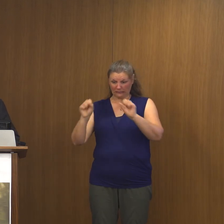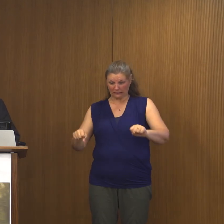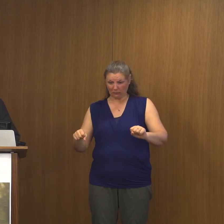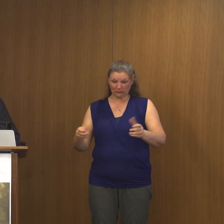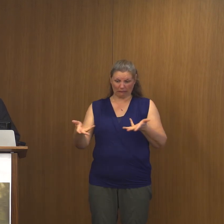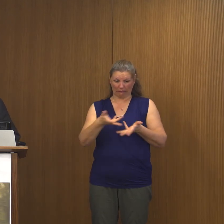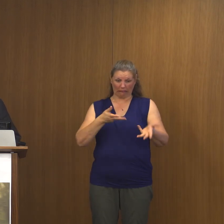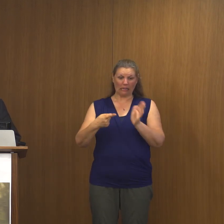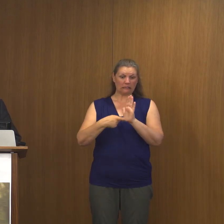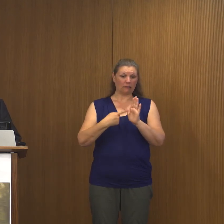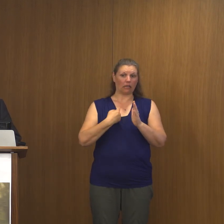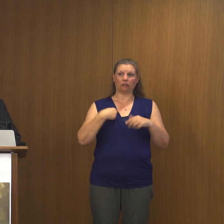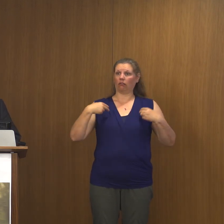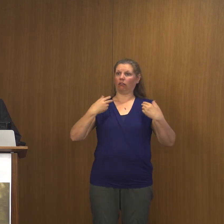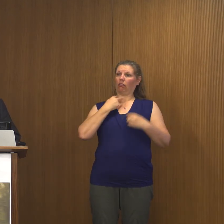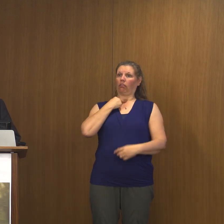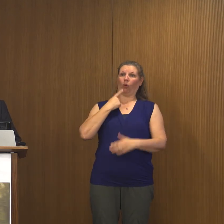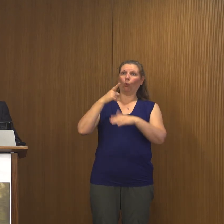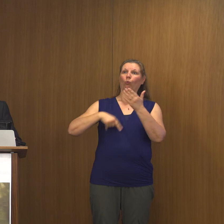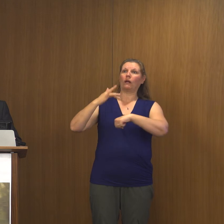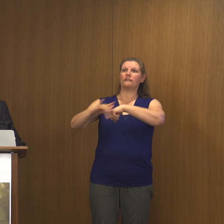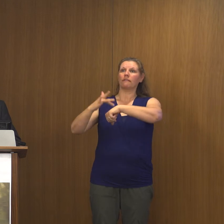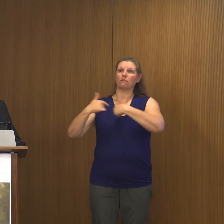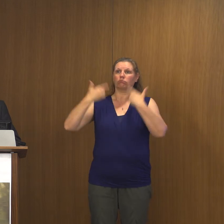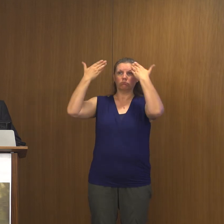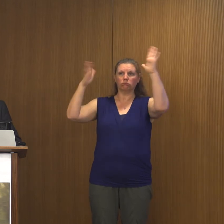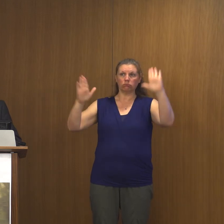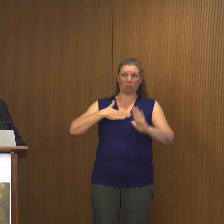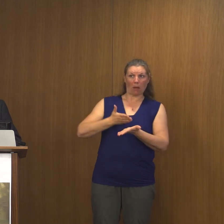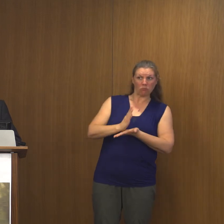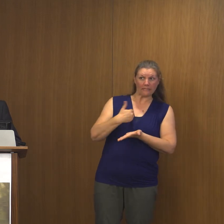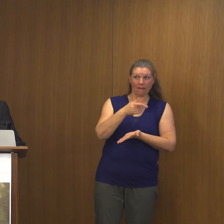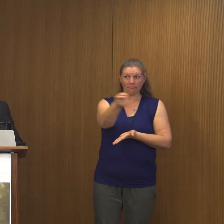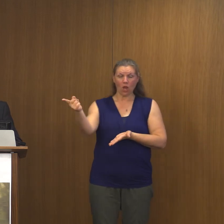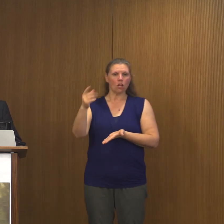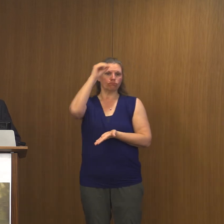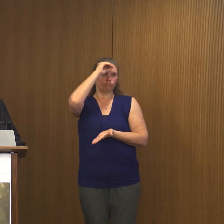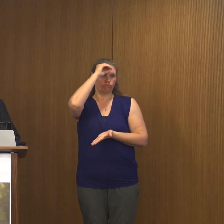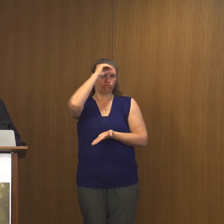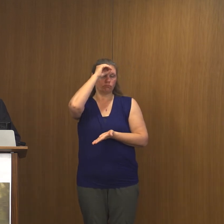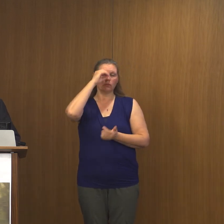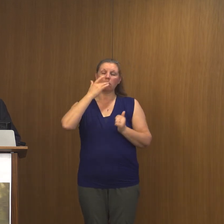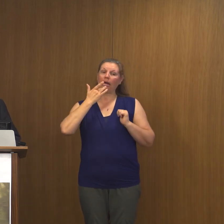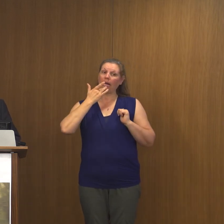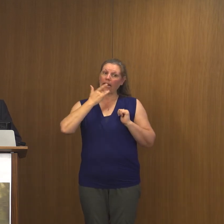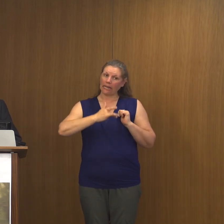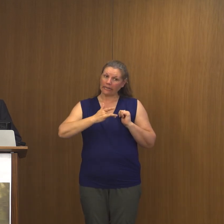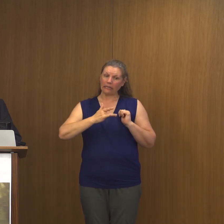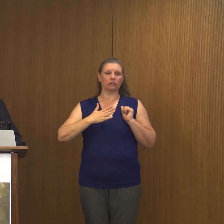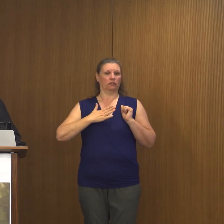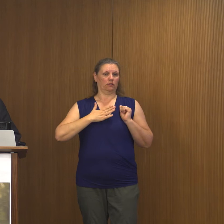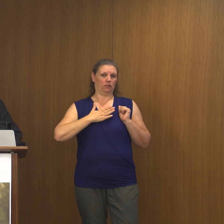not knowing what resources or supports I could access or what I had a right to access. But thankfully I was privileged to have a very